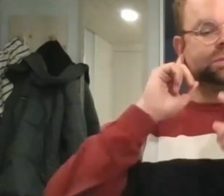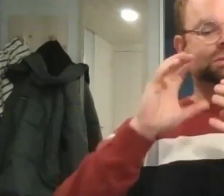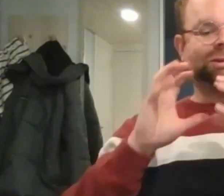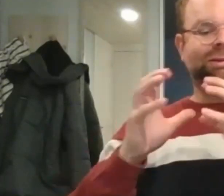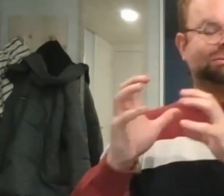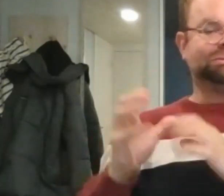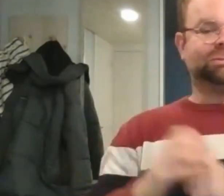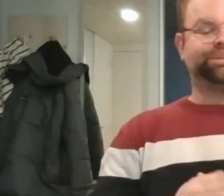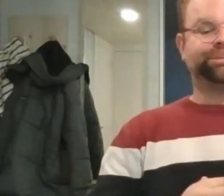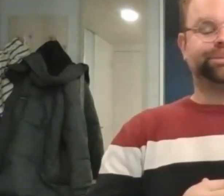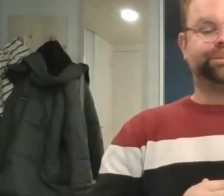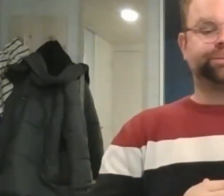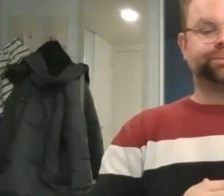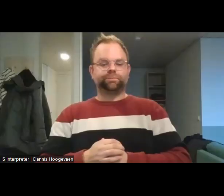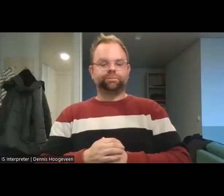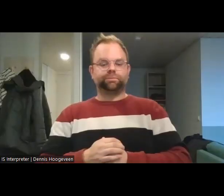much.